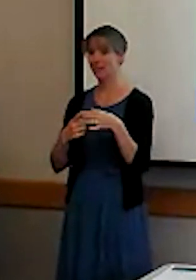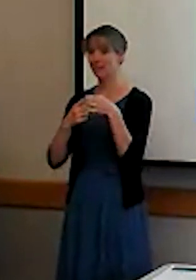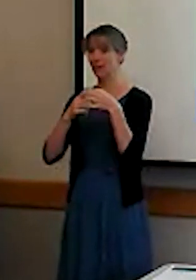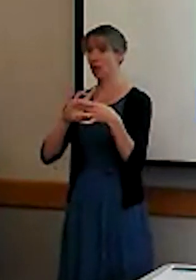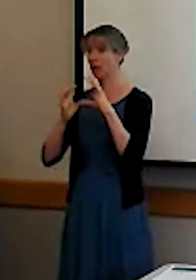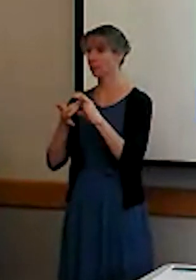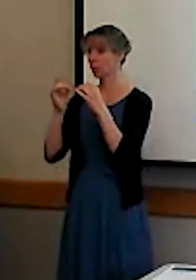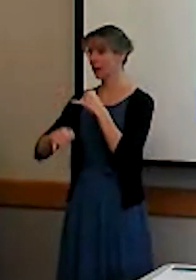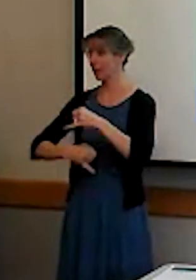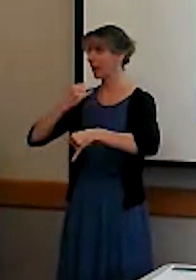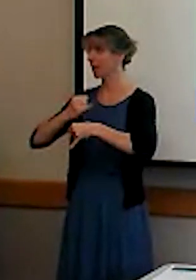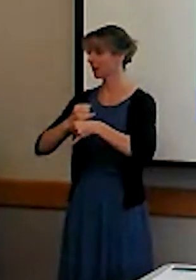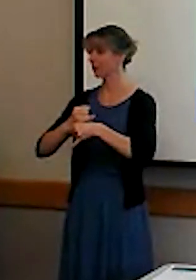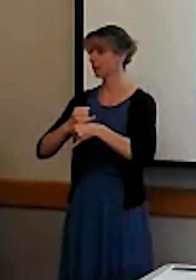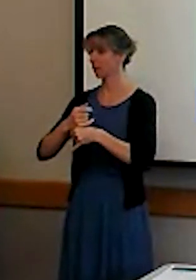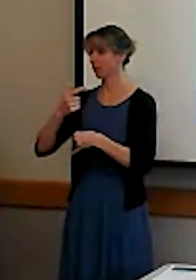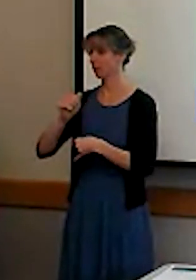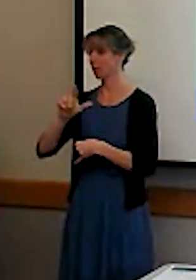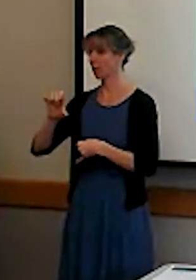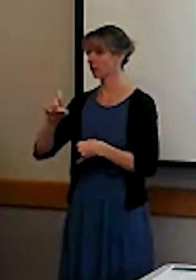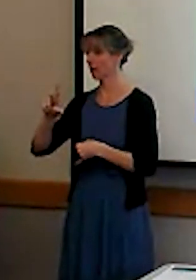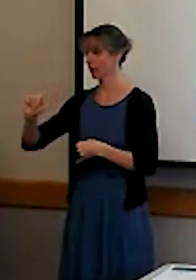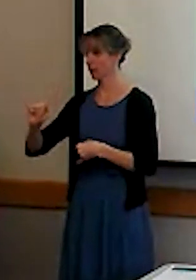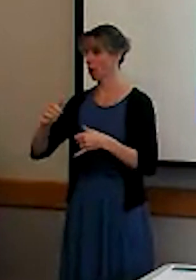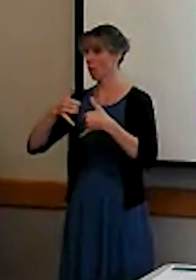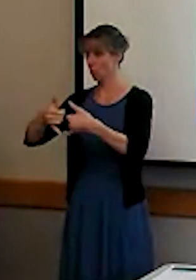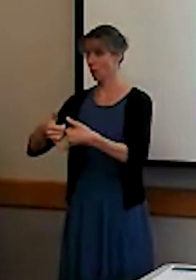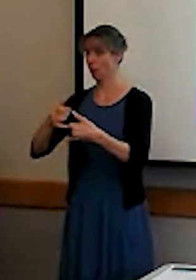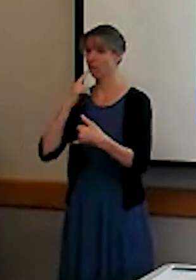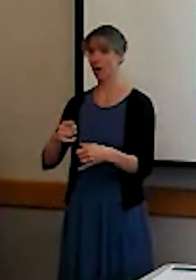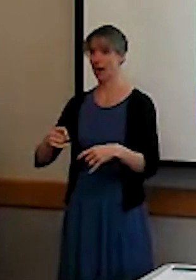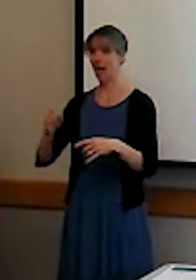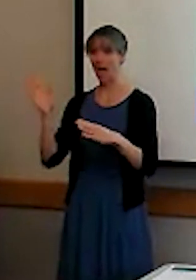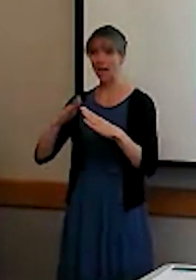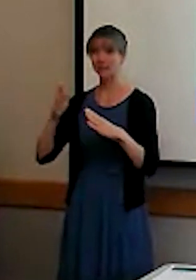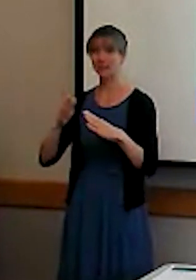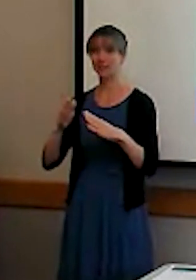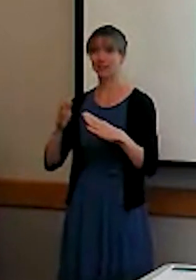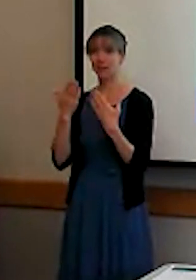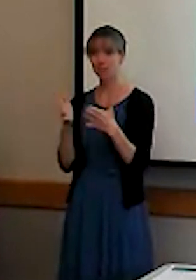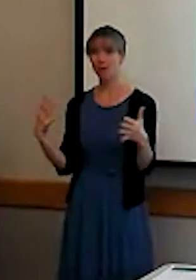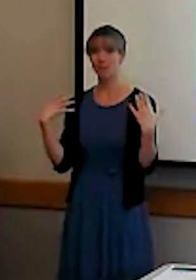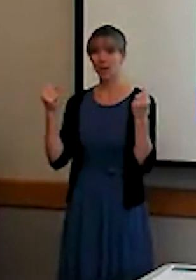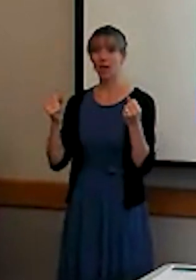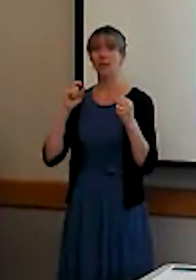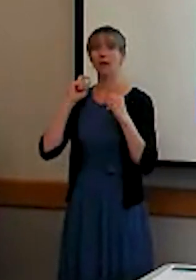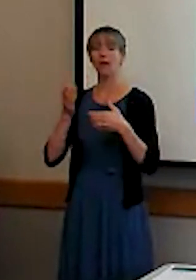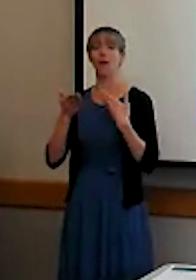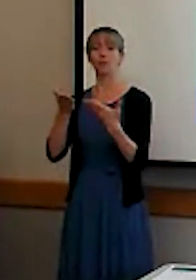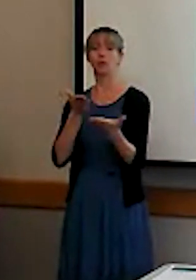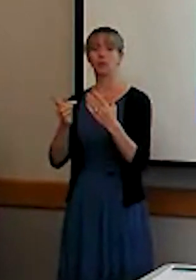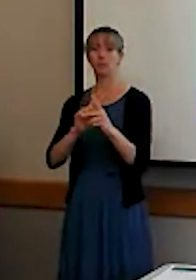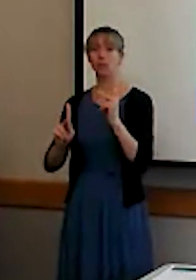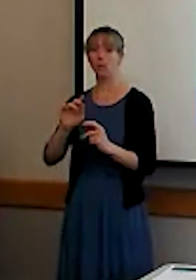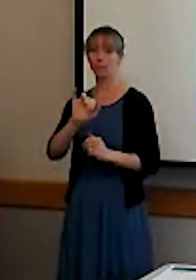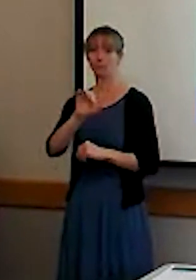Special Olympics International Golisano Award for excellence in public health and delivering services to people with intellectual